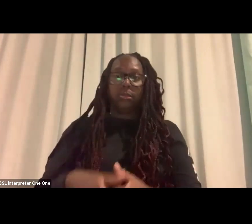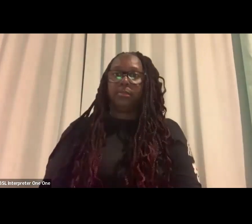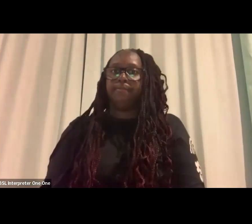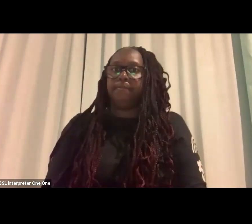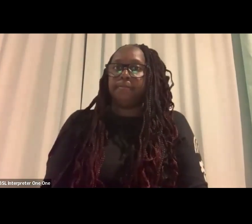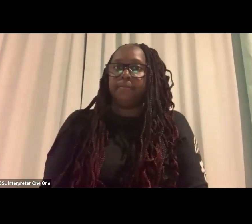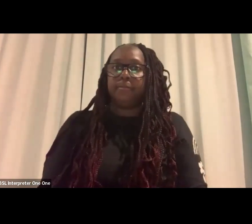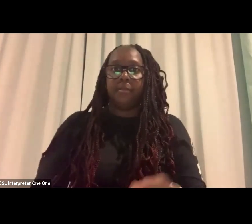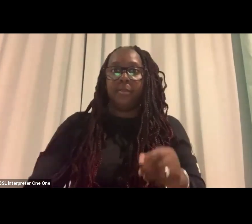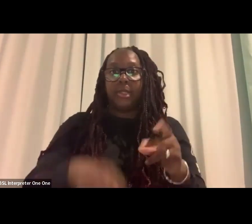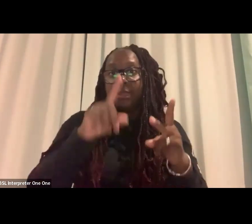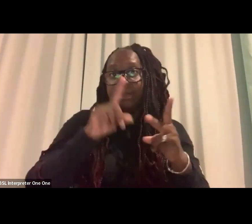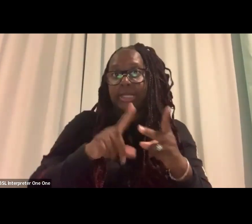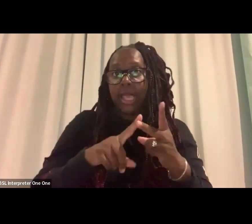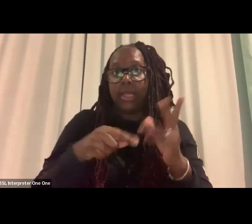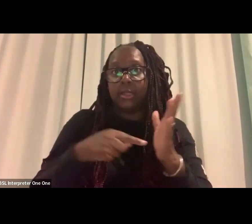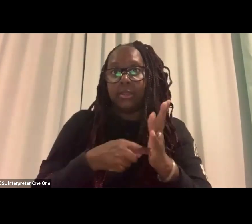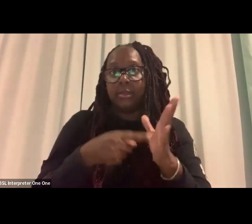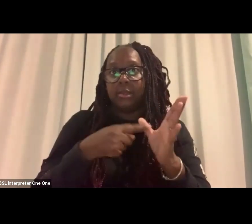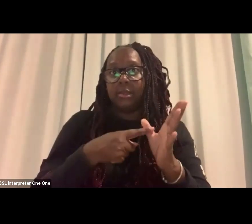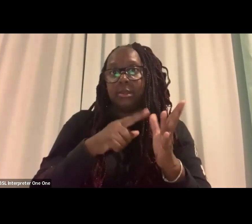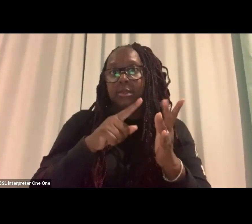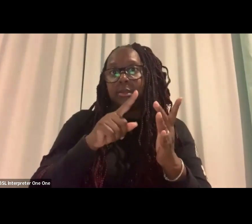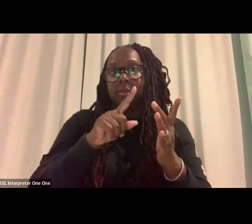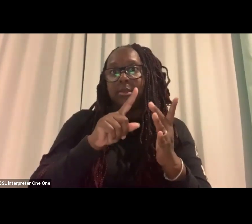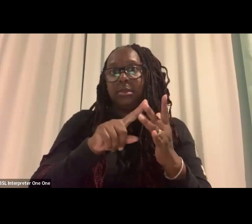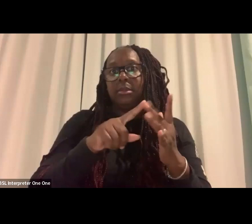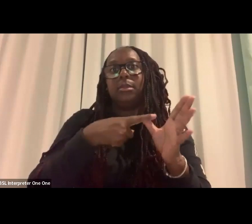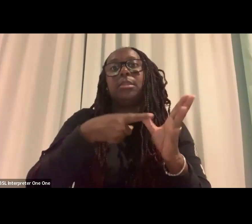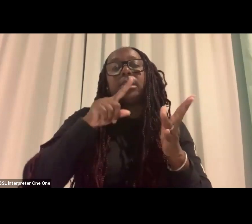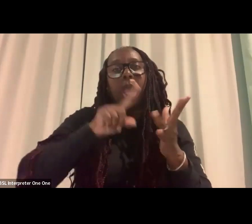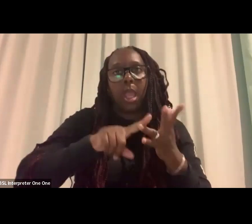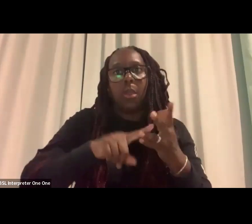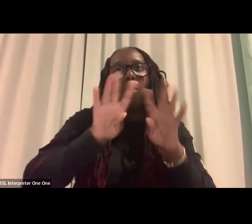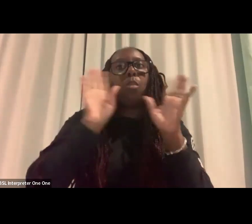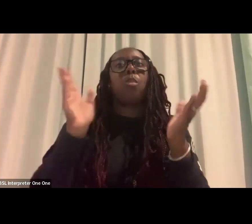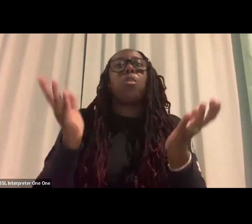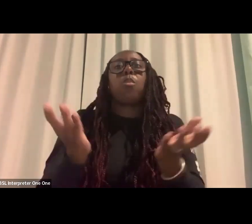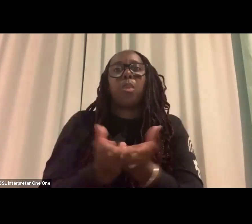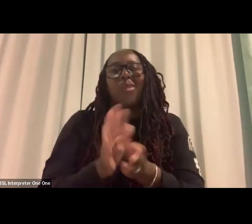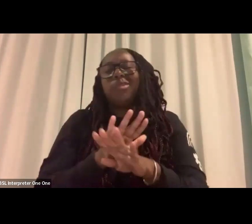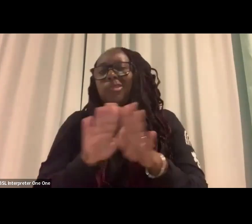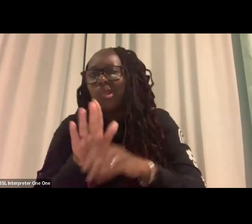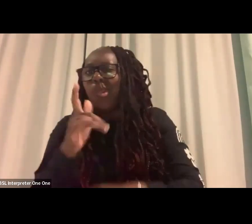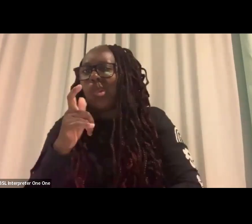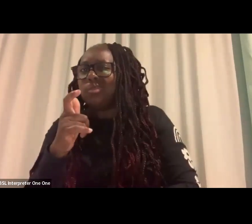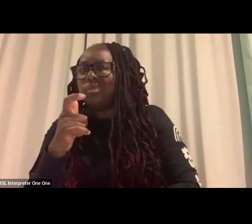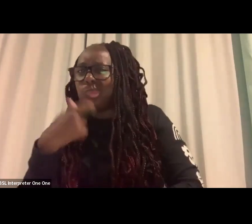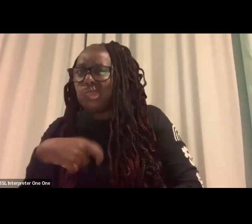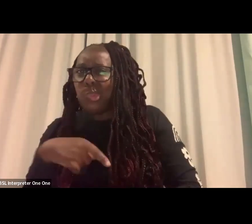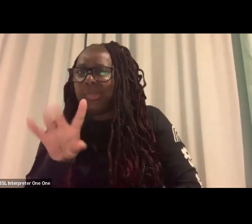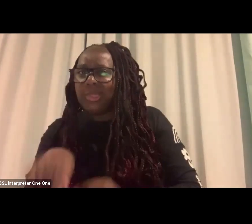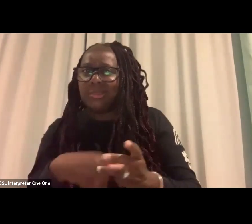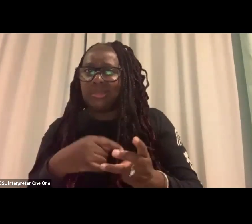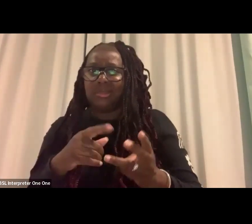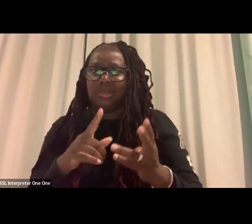second is taiao, or the natural world, which is positioned in a non-human centric way. And then the fourth